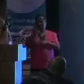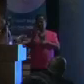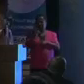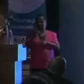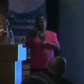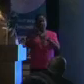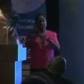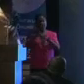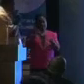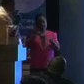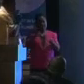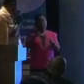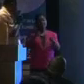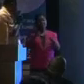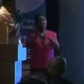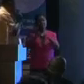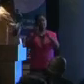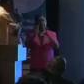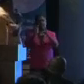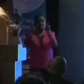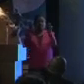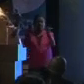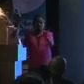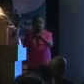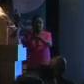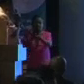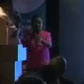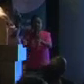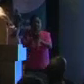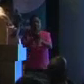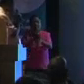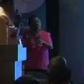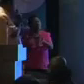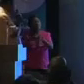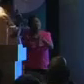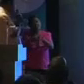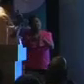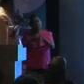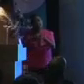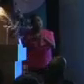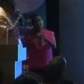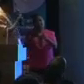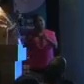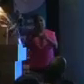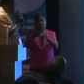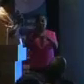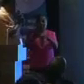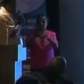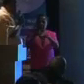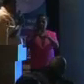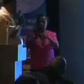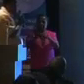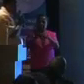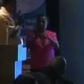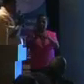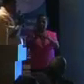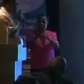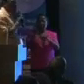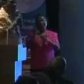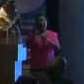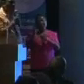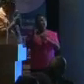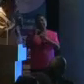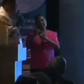So here, group employer who does not remit tax to the IRC on time may be liable to a penalty